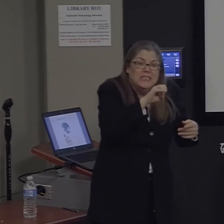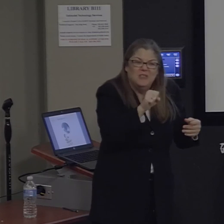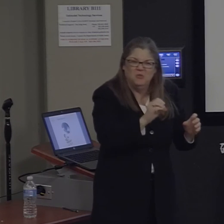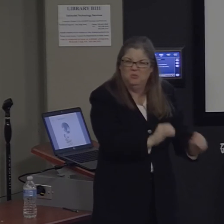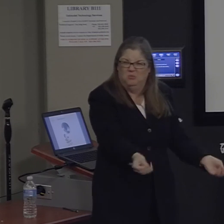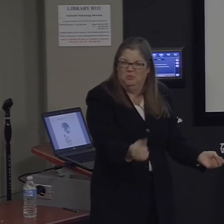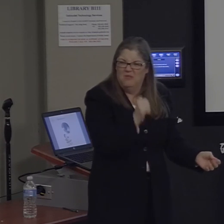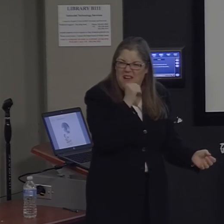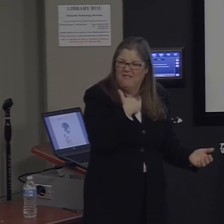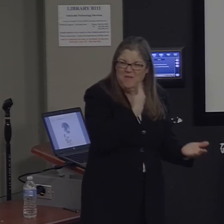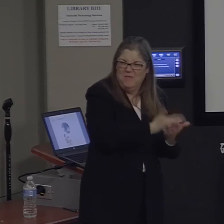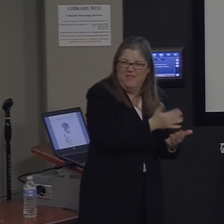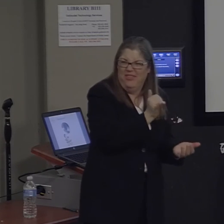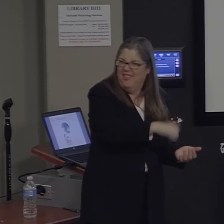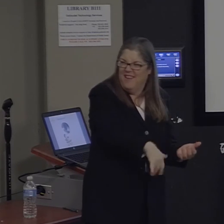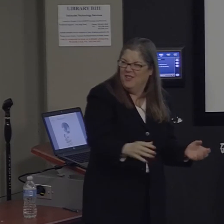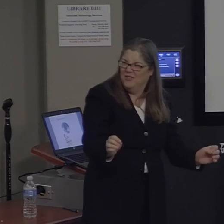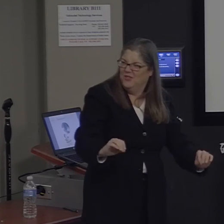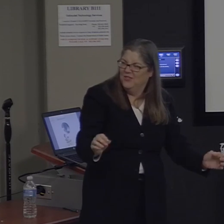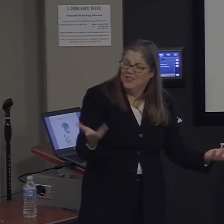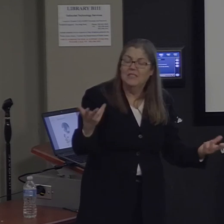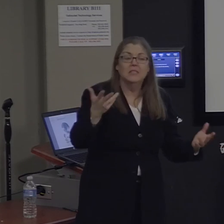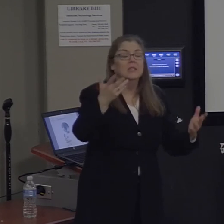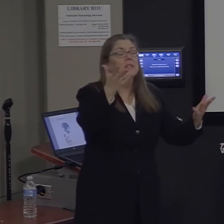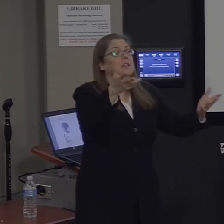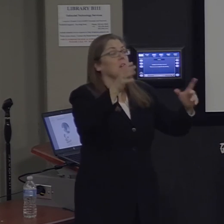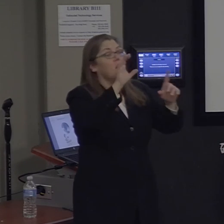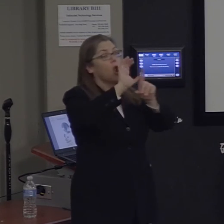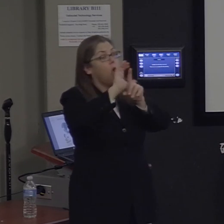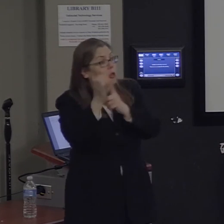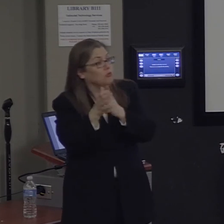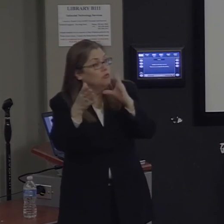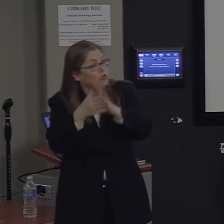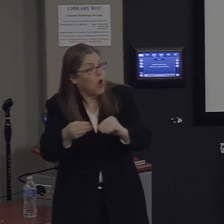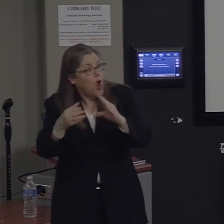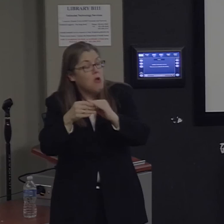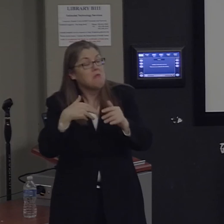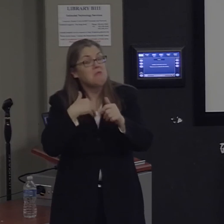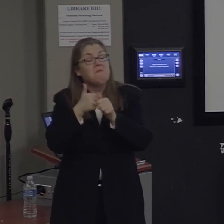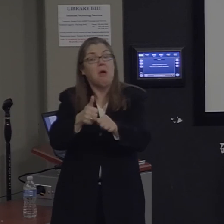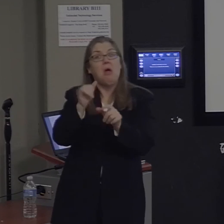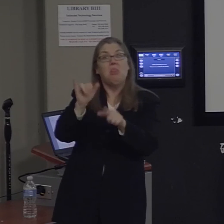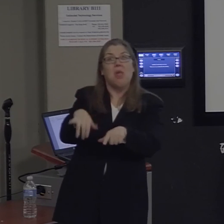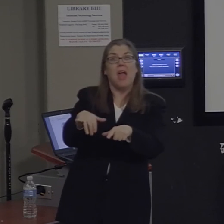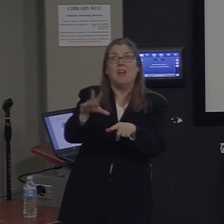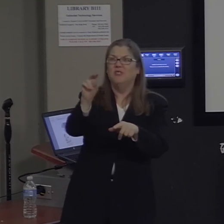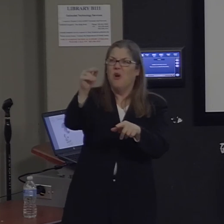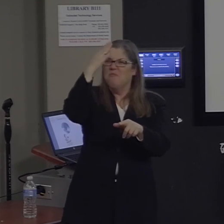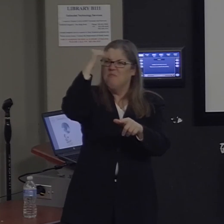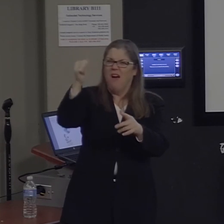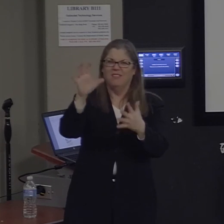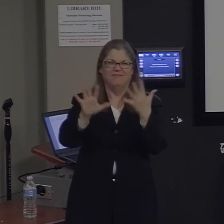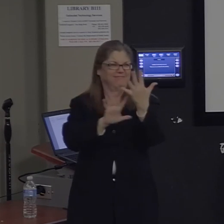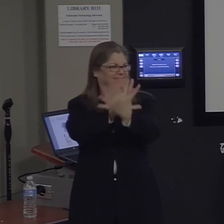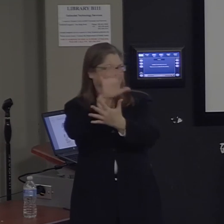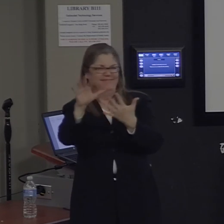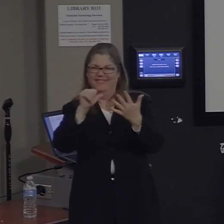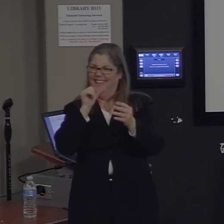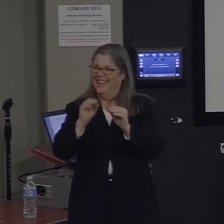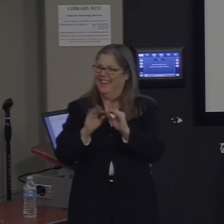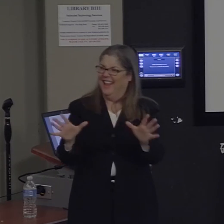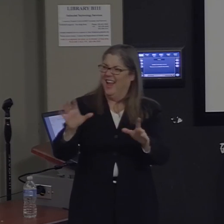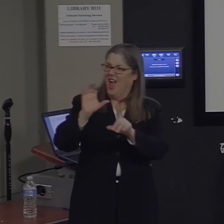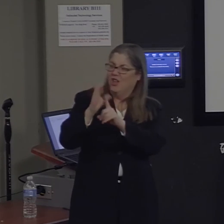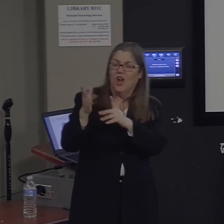on the other hand, I'm not necessarily going with a cultural story, because the cultural story isn't clear at all. I mean, every